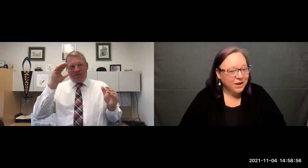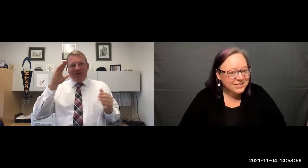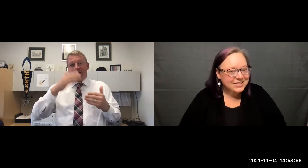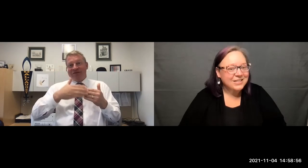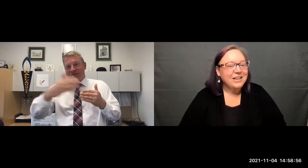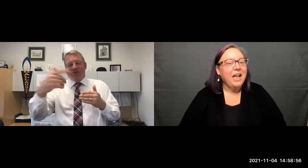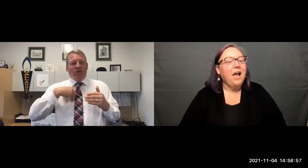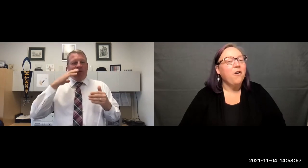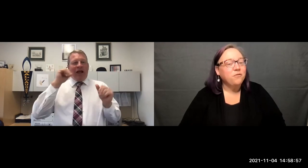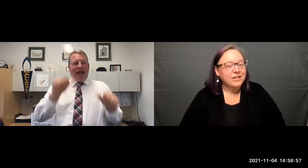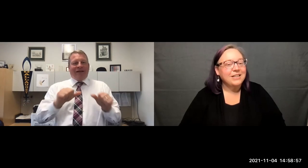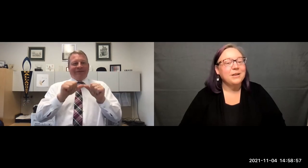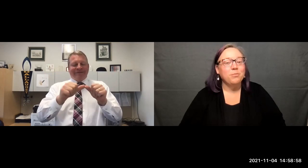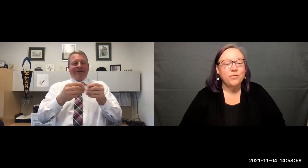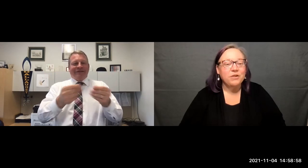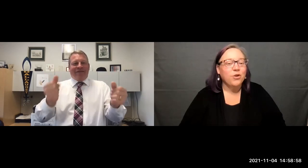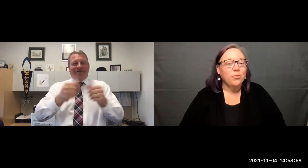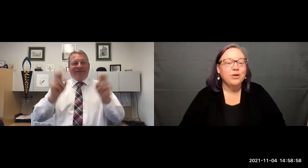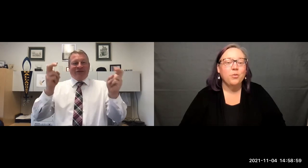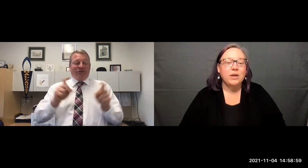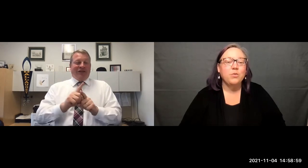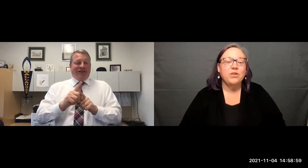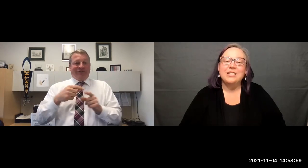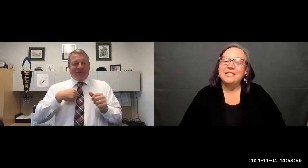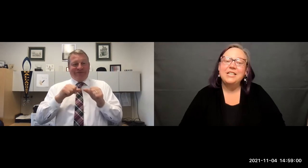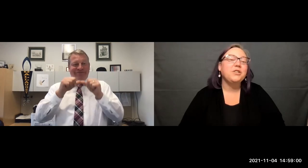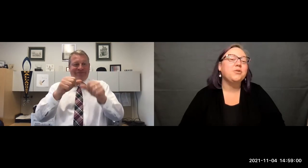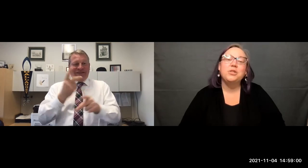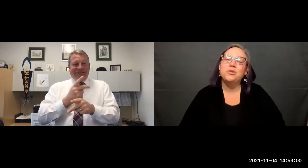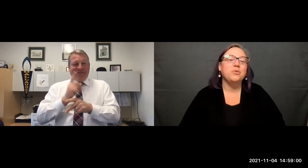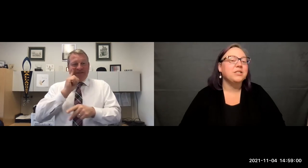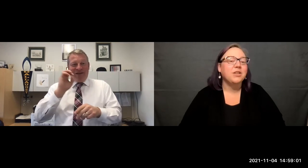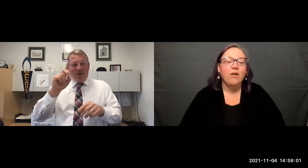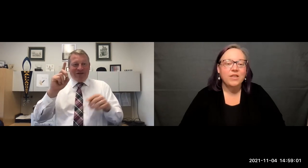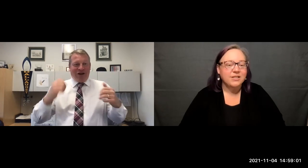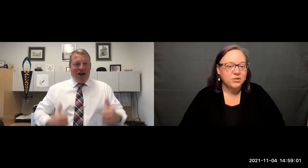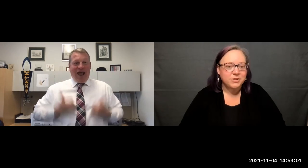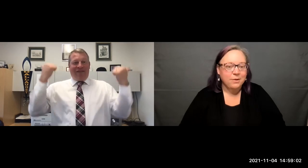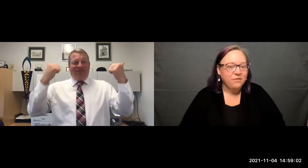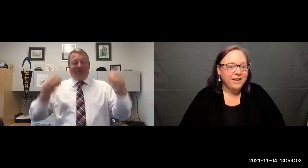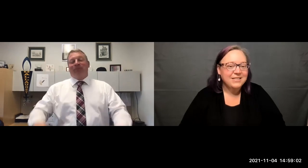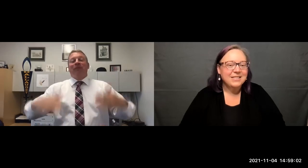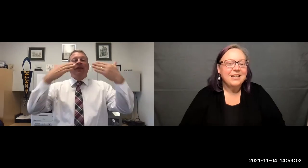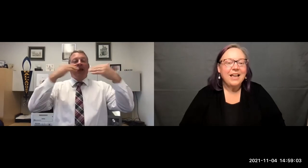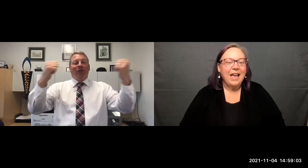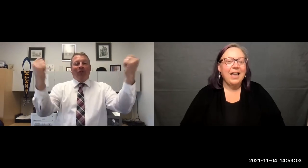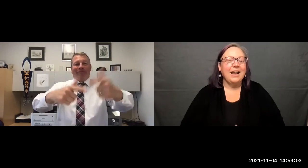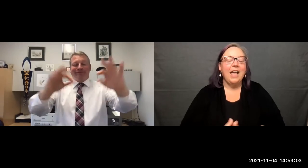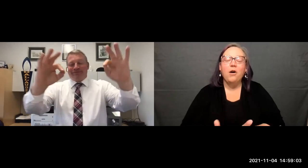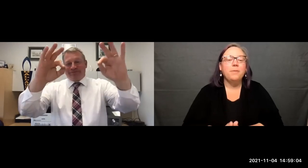address. Hopefully, moving forward, we will continue to solve the issues that we face and help